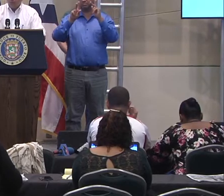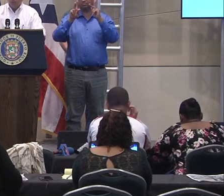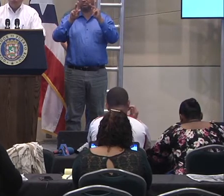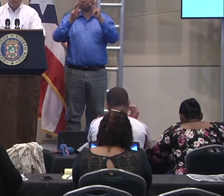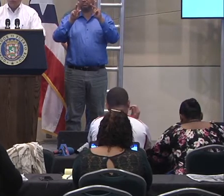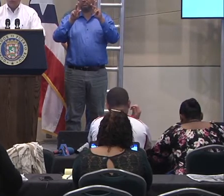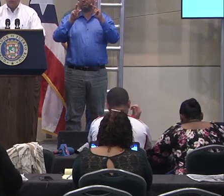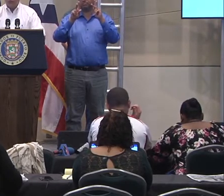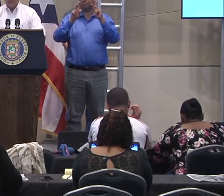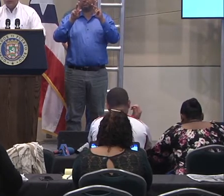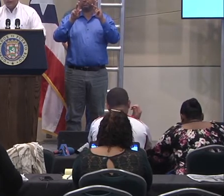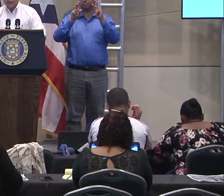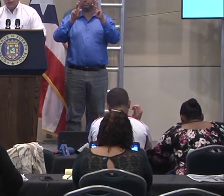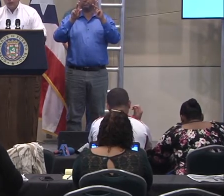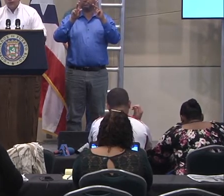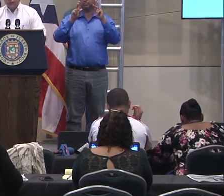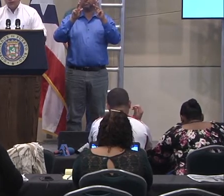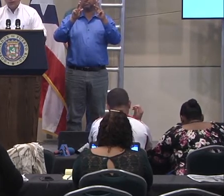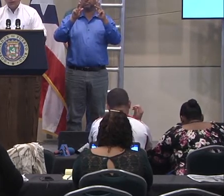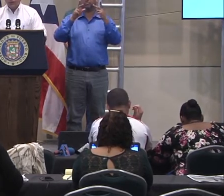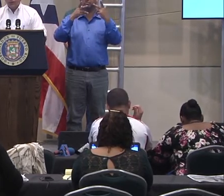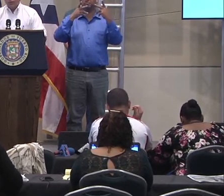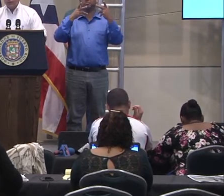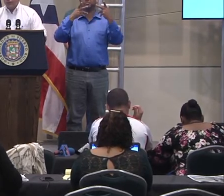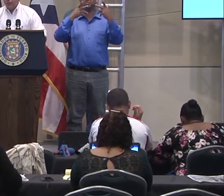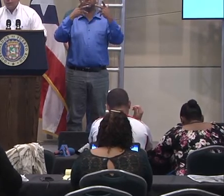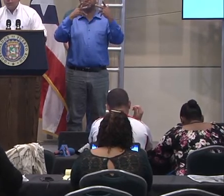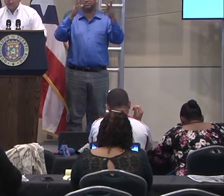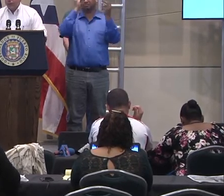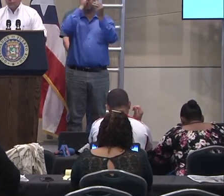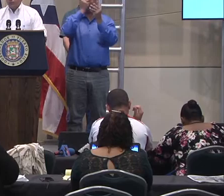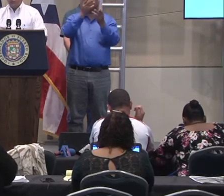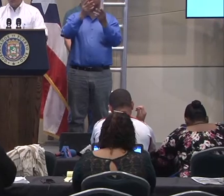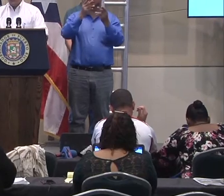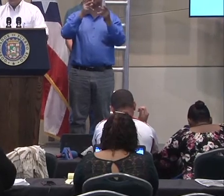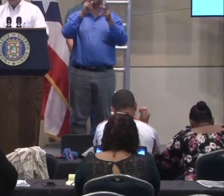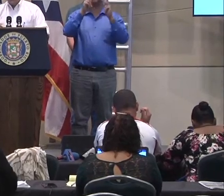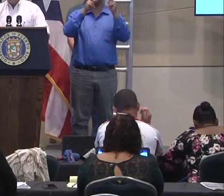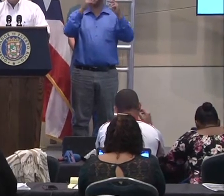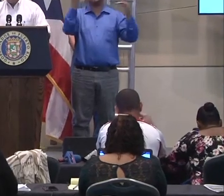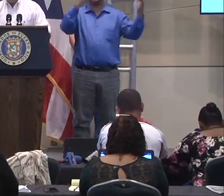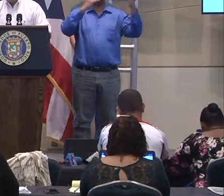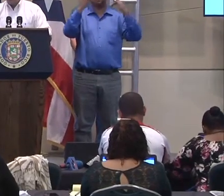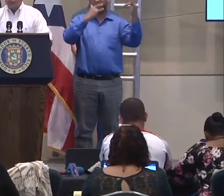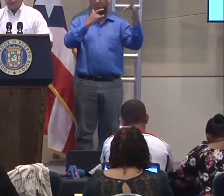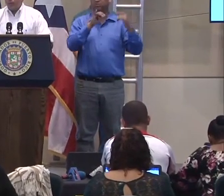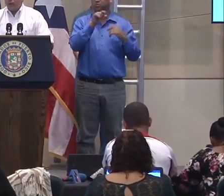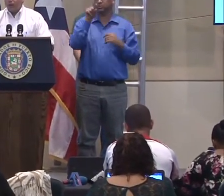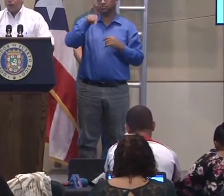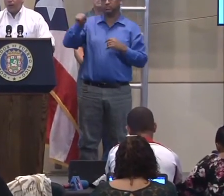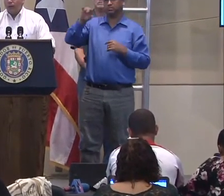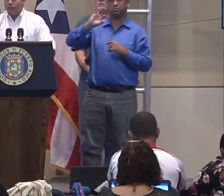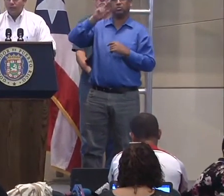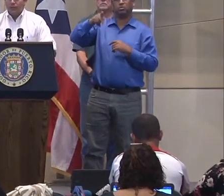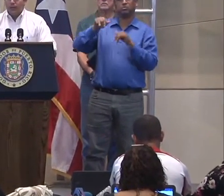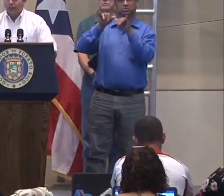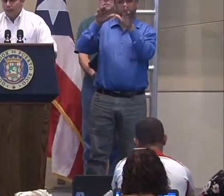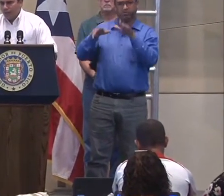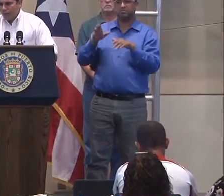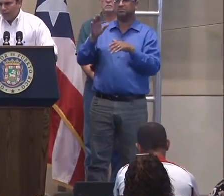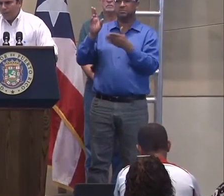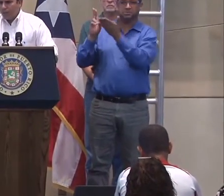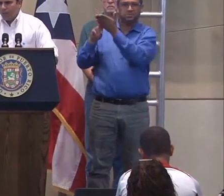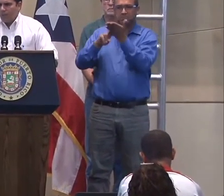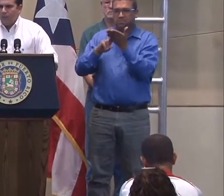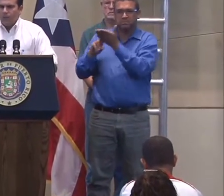first bout. The Corps of Engineers is going to be signing contracts as well to get,